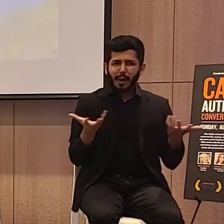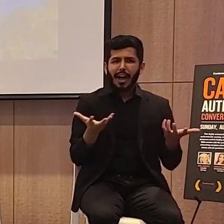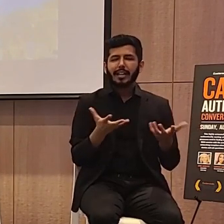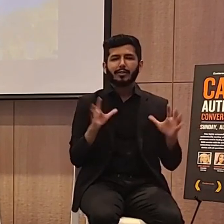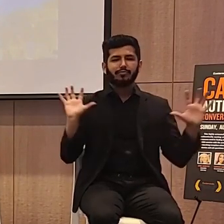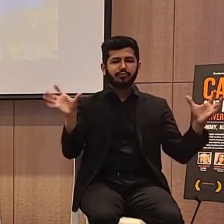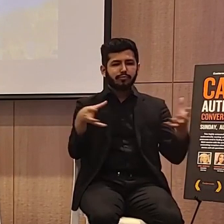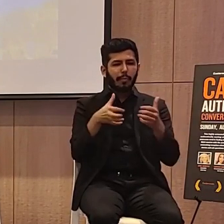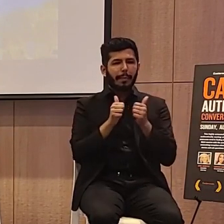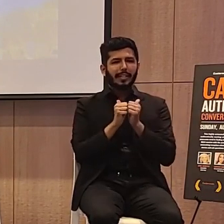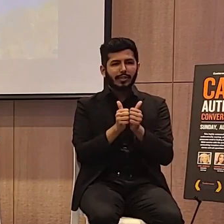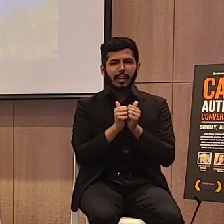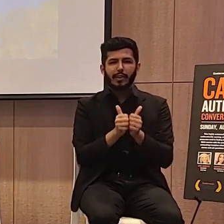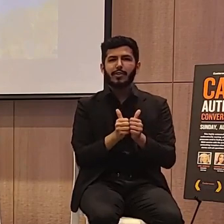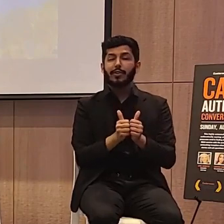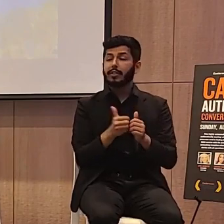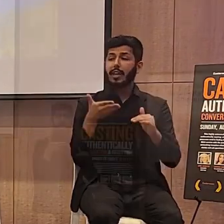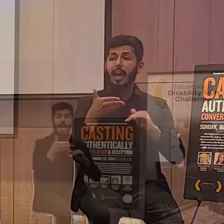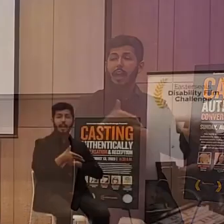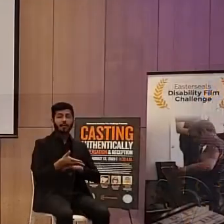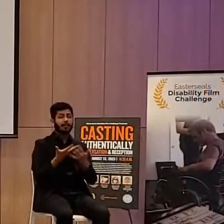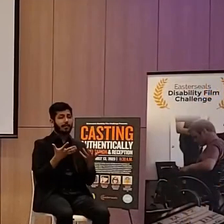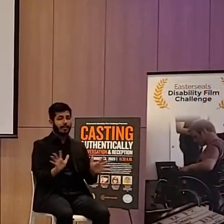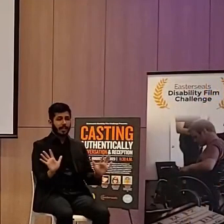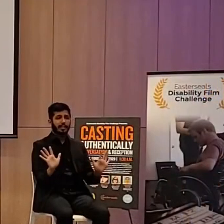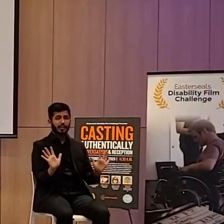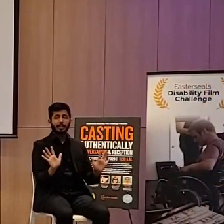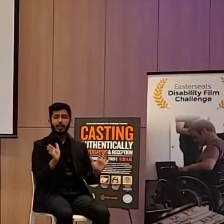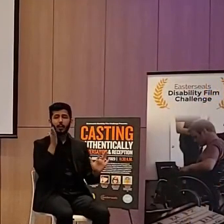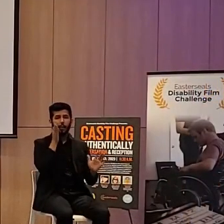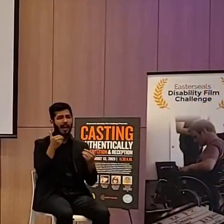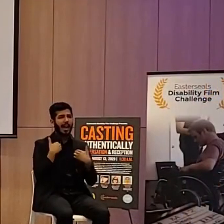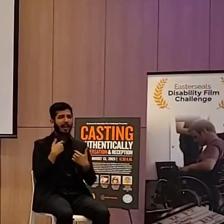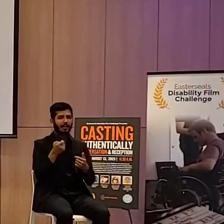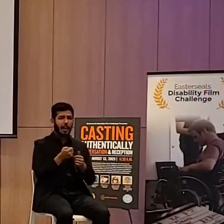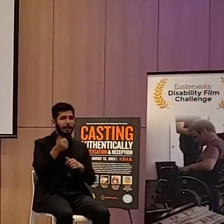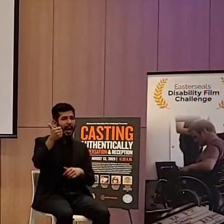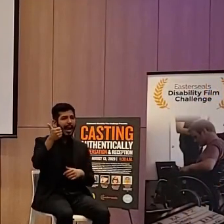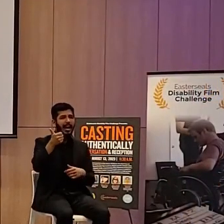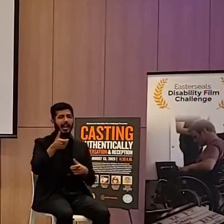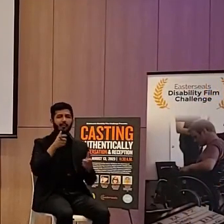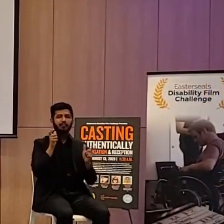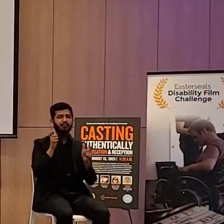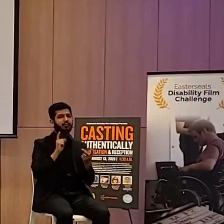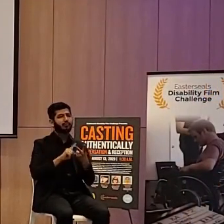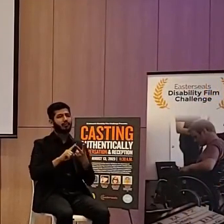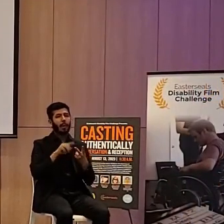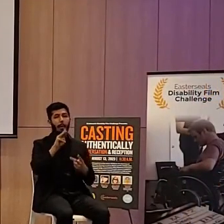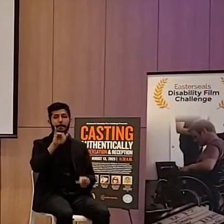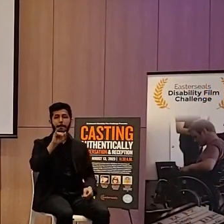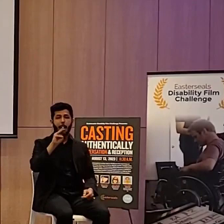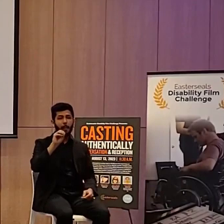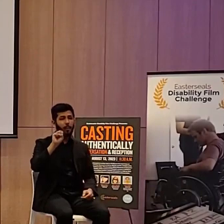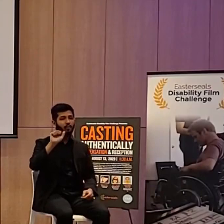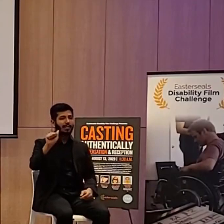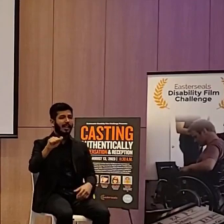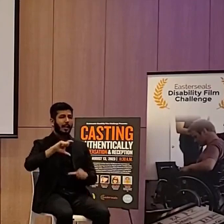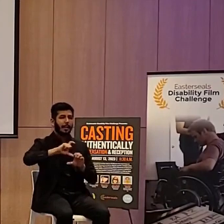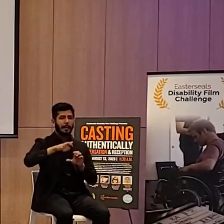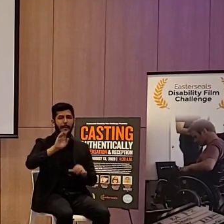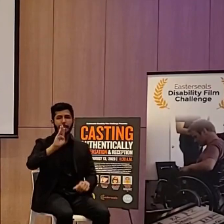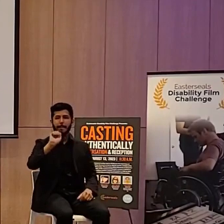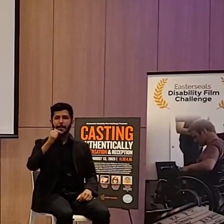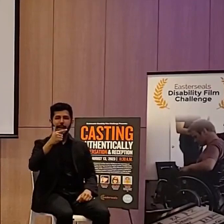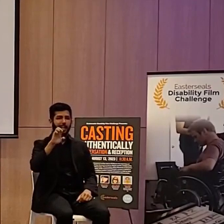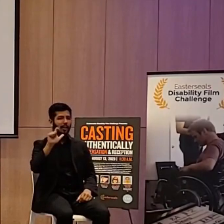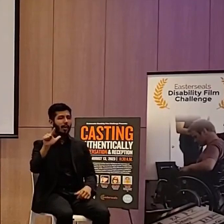right after we're done with this, we're going to have some champagne, mimosas, have a bagel, have coffee, but we're